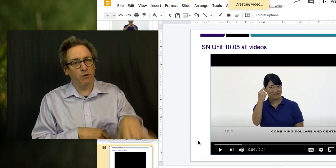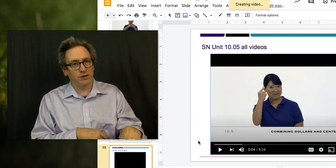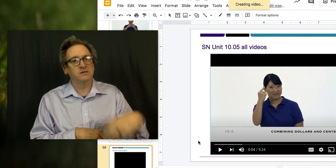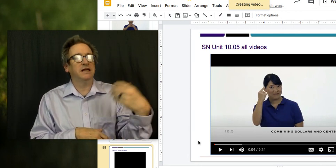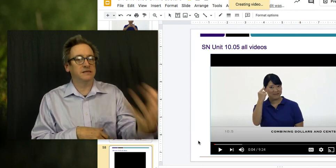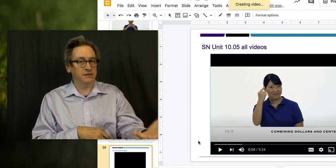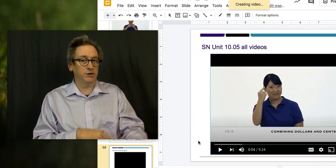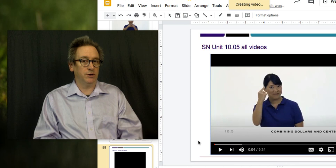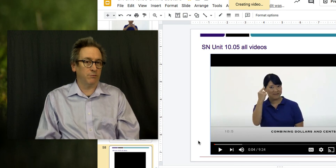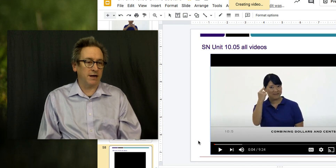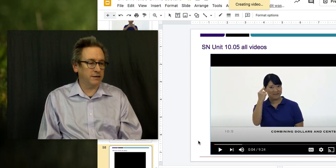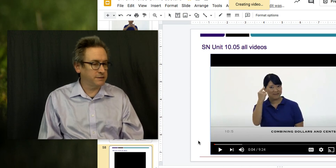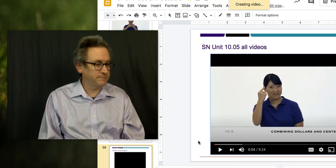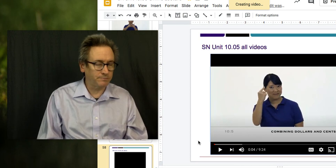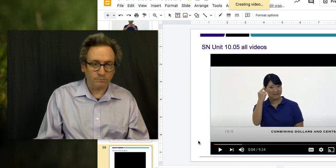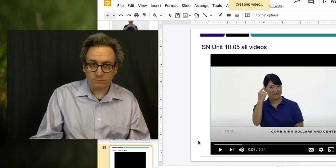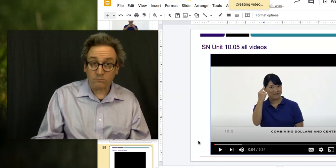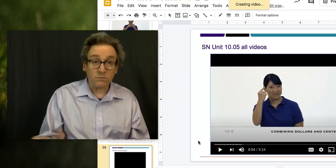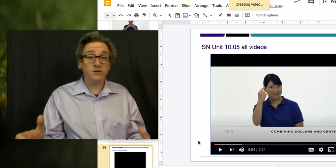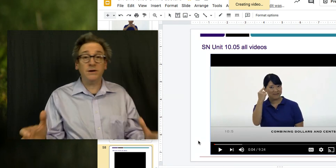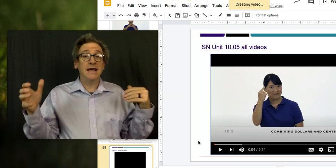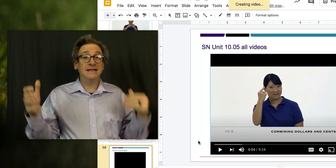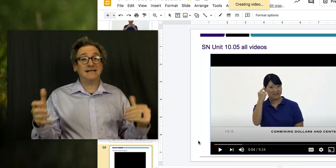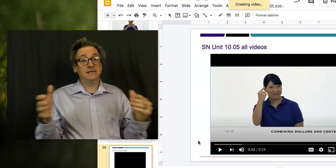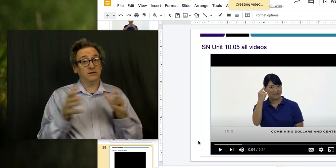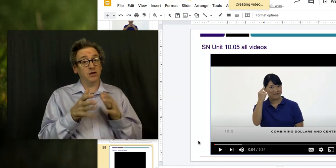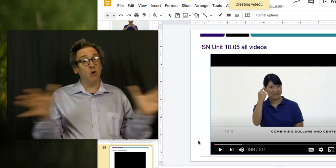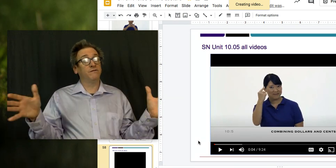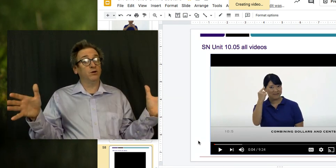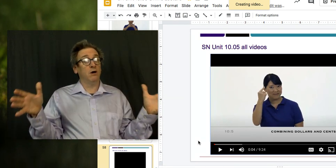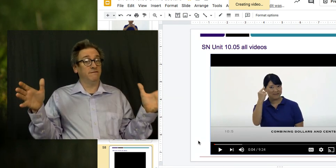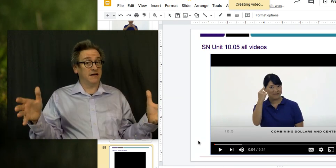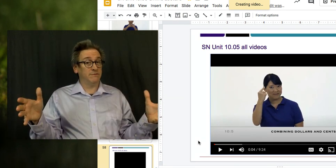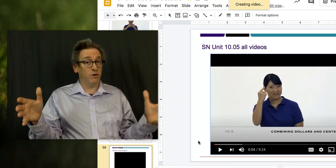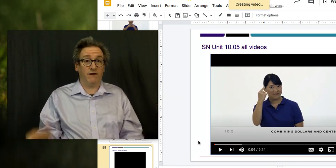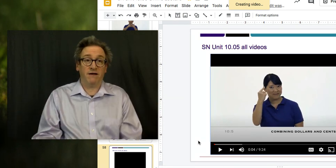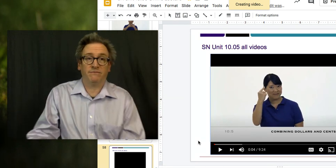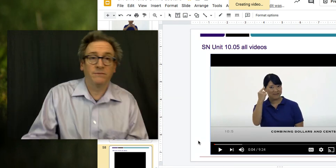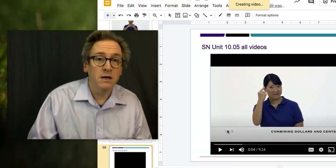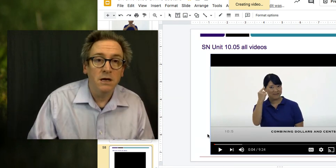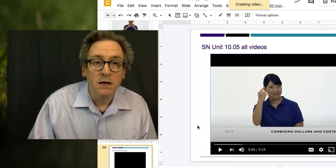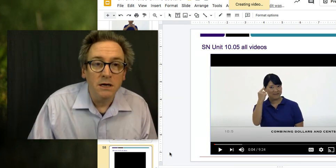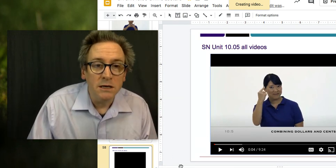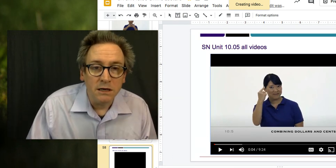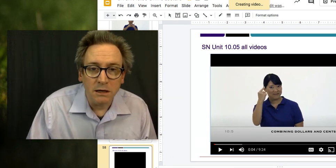I'll put those links in so you can practice. So anyway, that's the overview of 10.5.